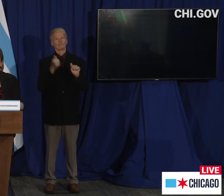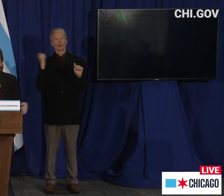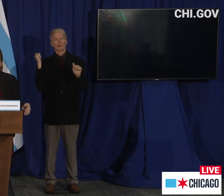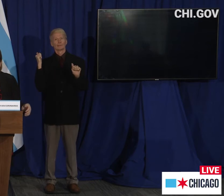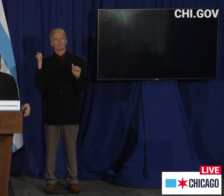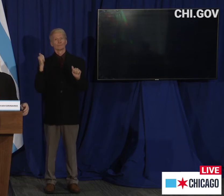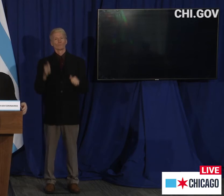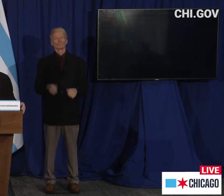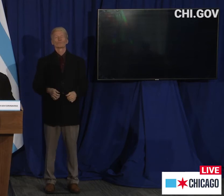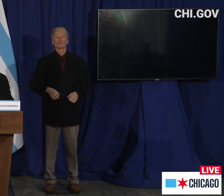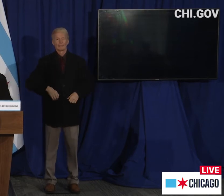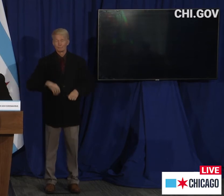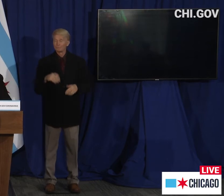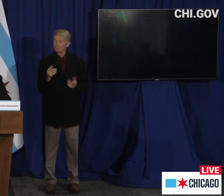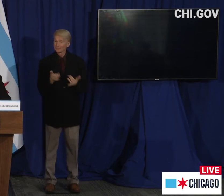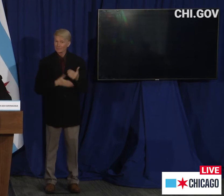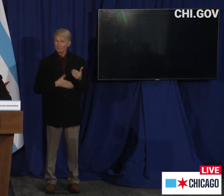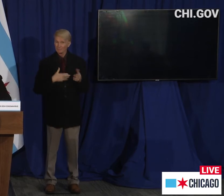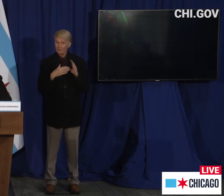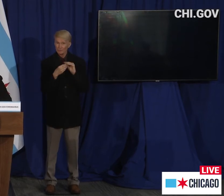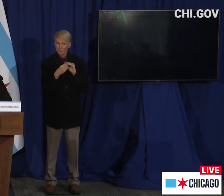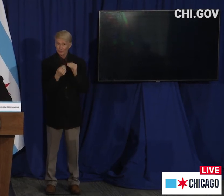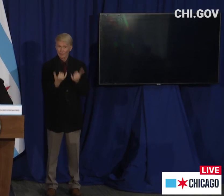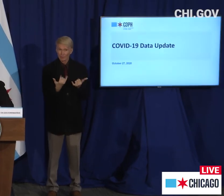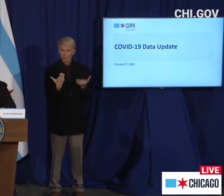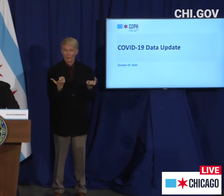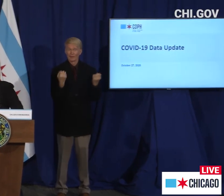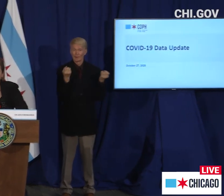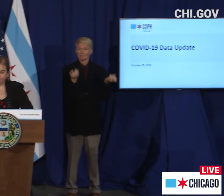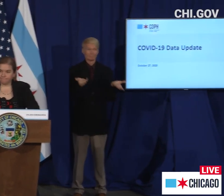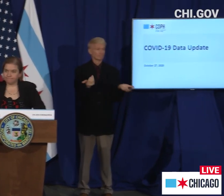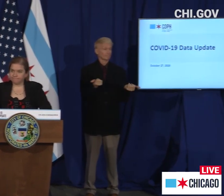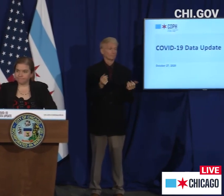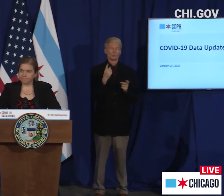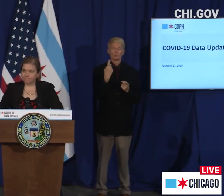That is the end of my update, and I am happy to take questions.